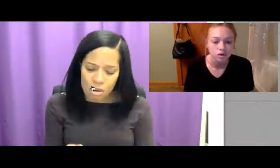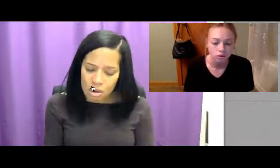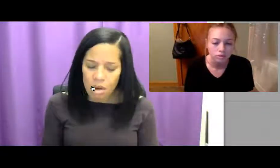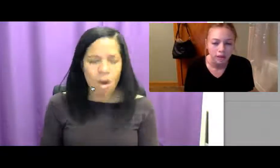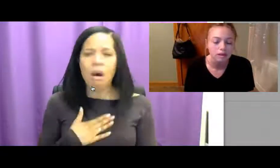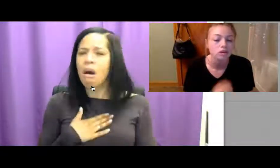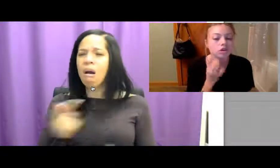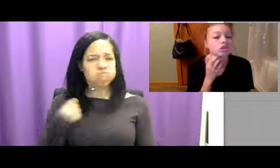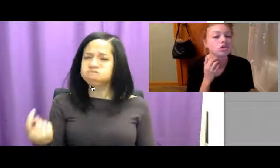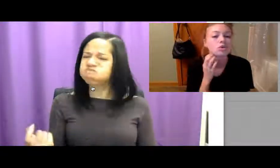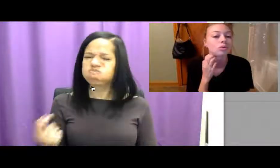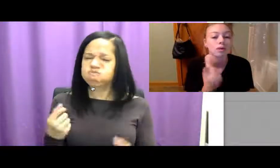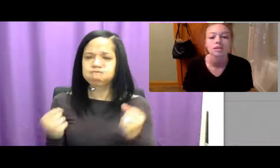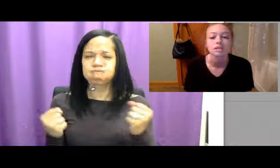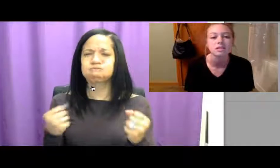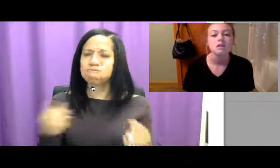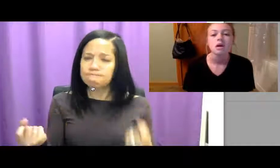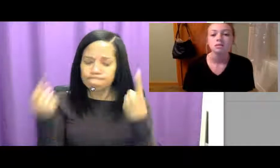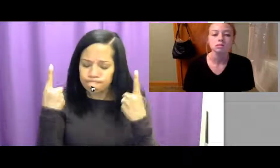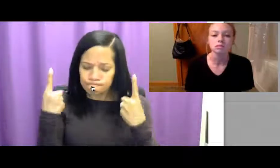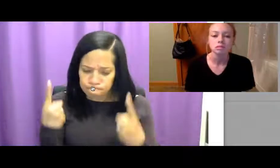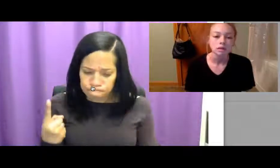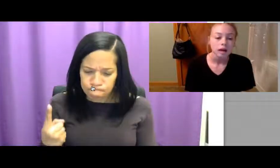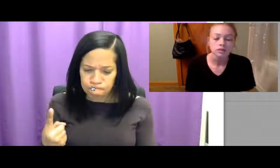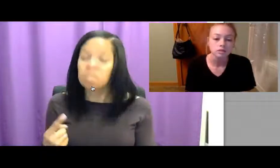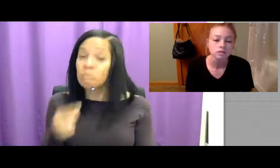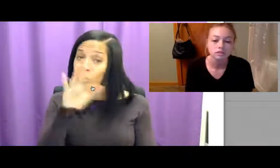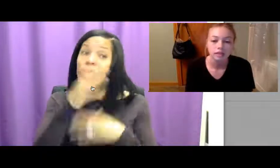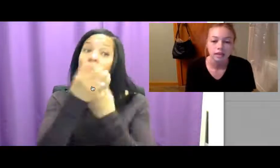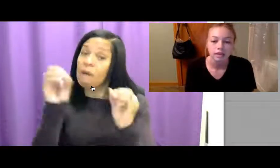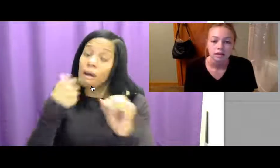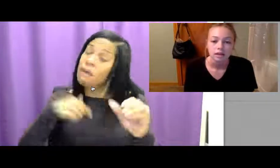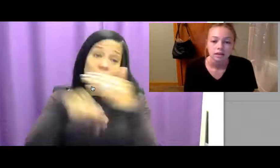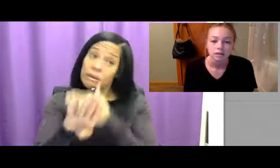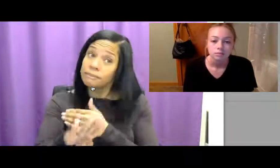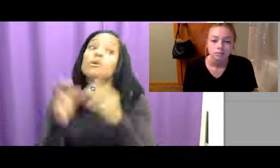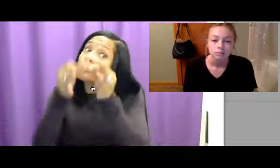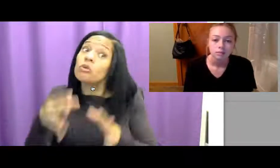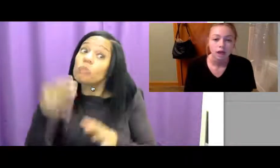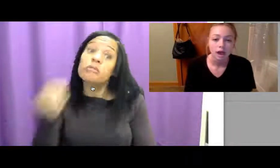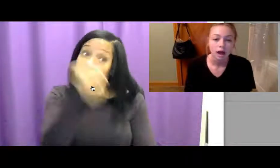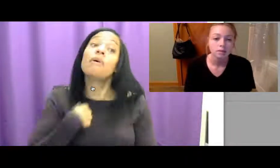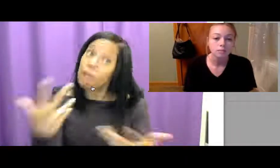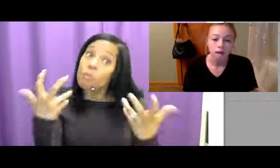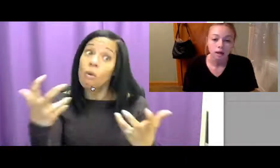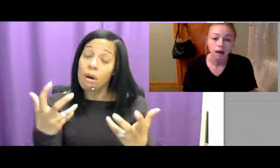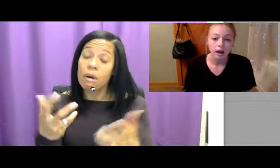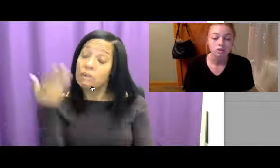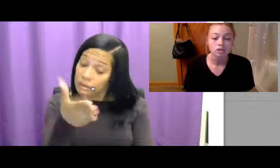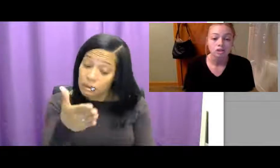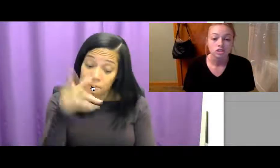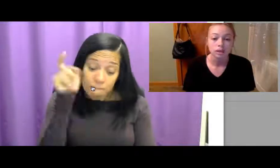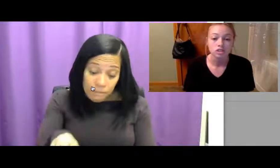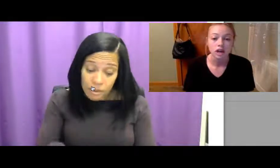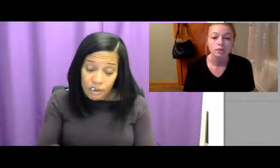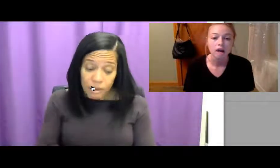You are overpaying me? You're so wrong. This is... Ooh, I don't understand. I want to